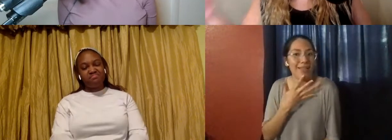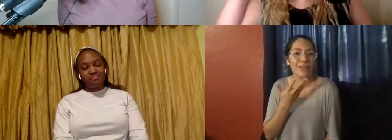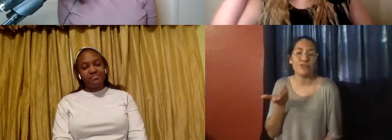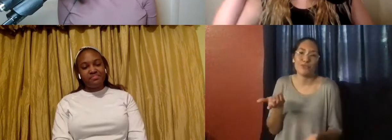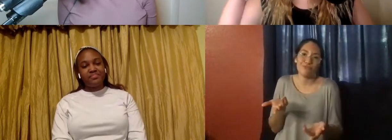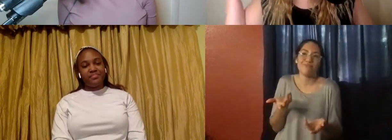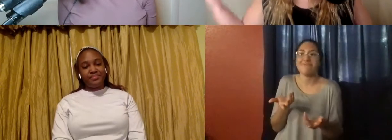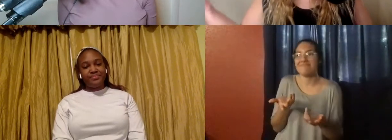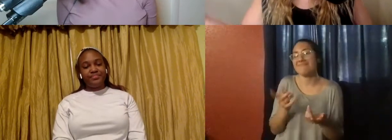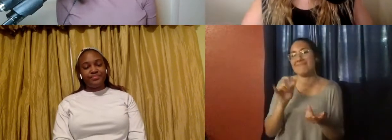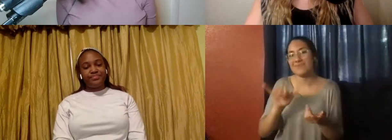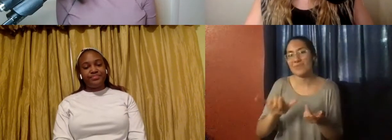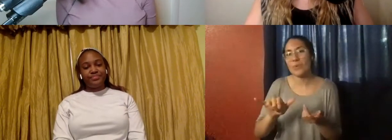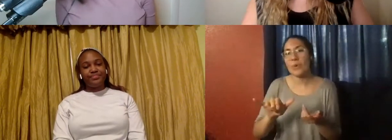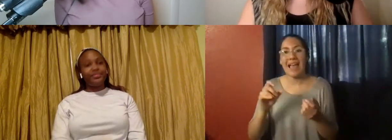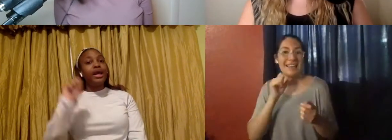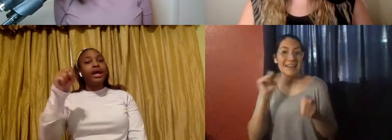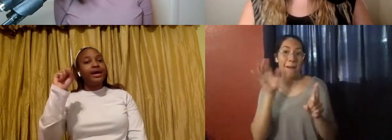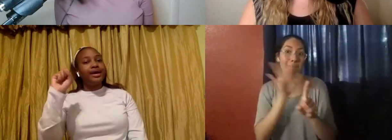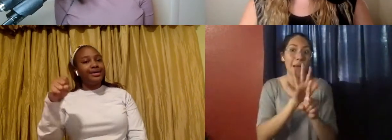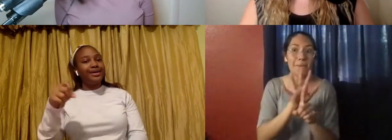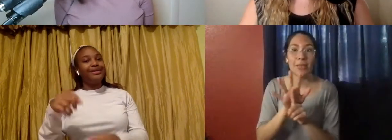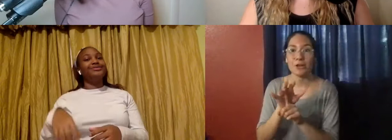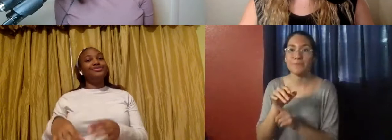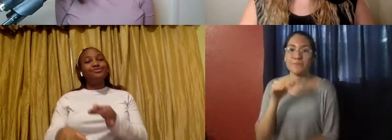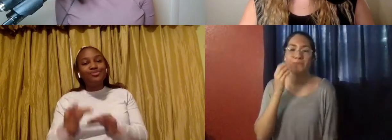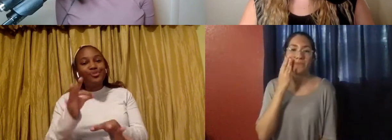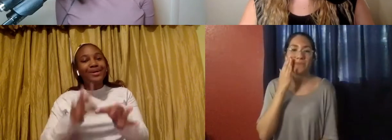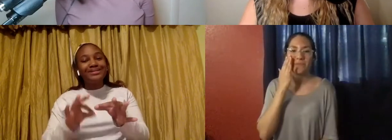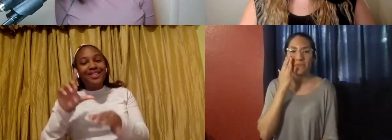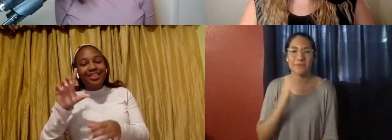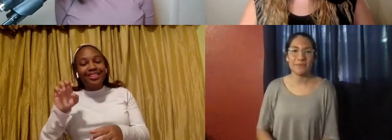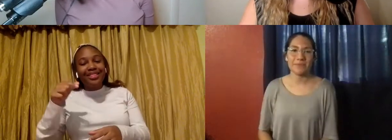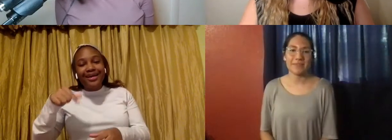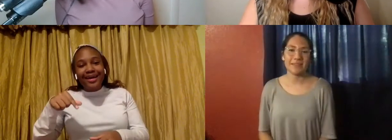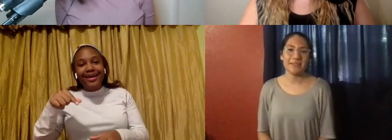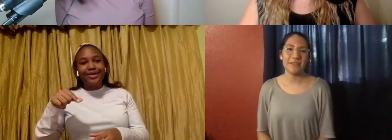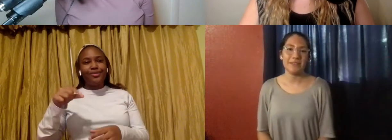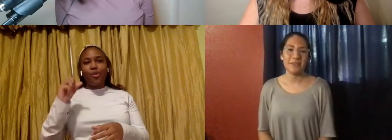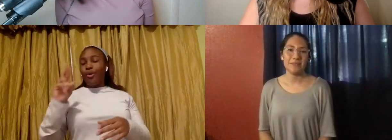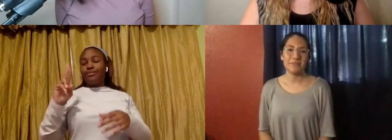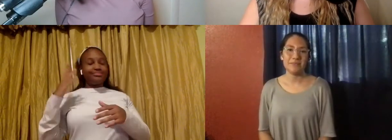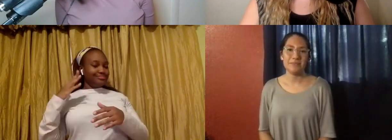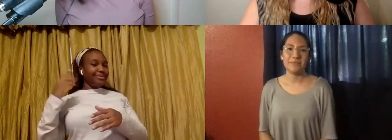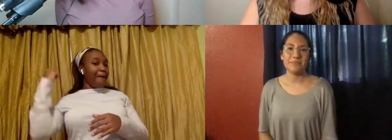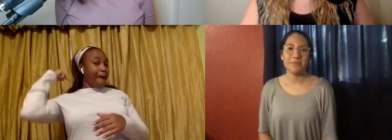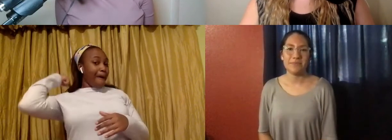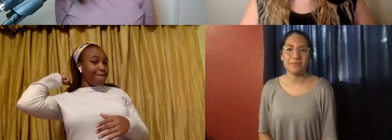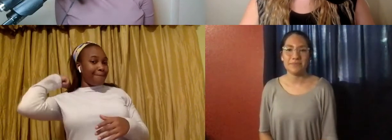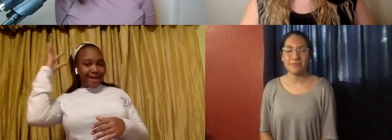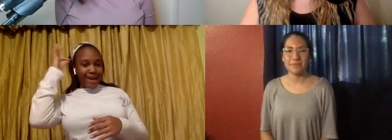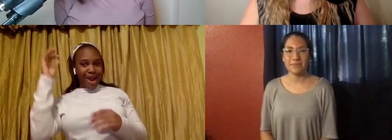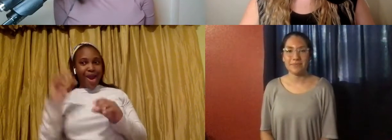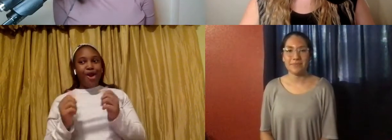widely popular because of that. Yeah. Replacing leg hair or like back hair with just like a million